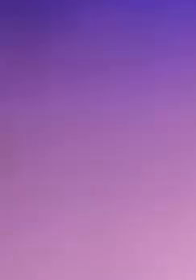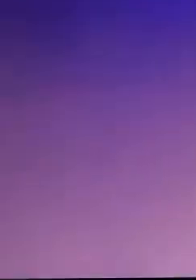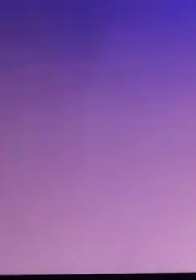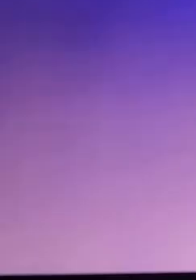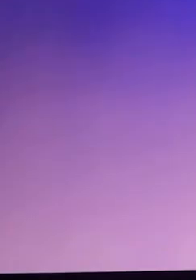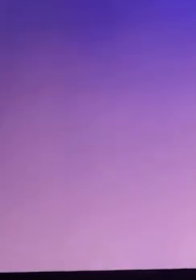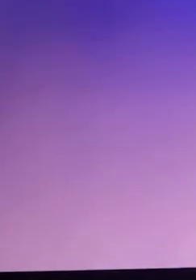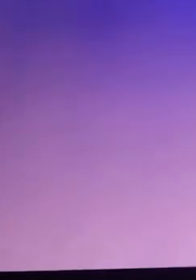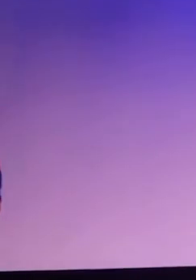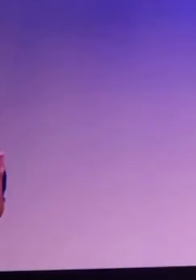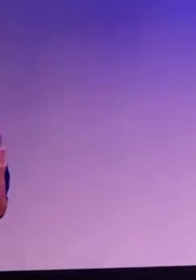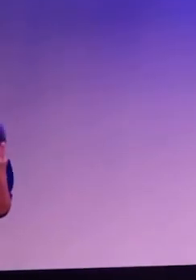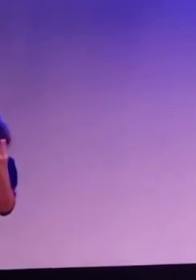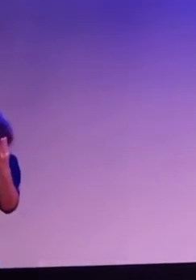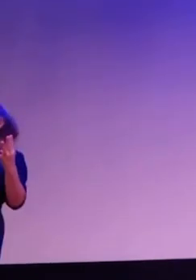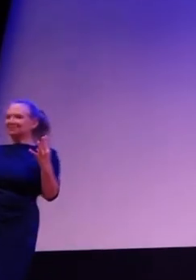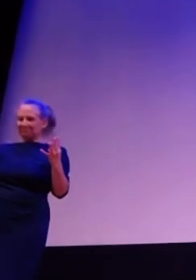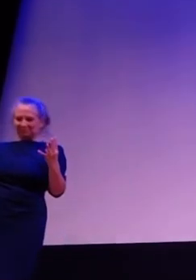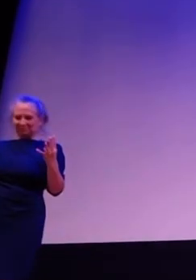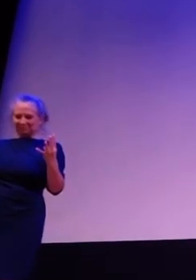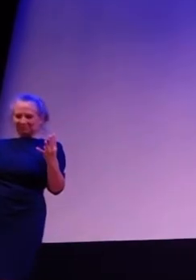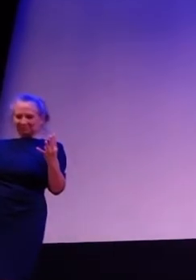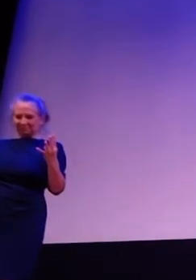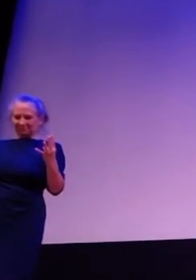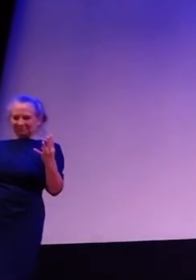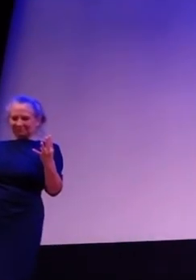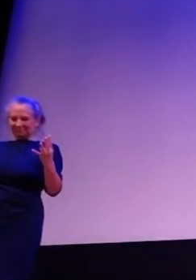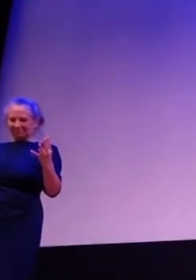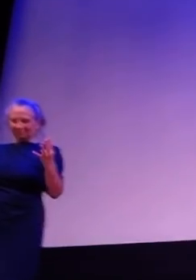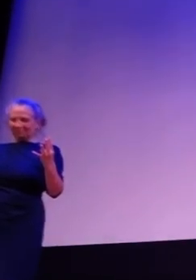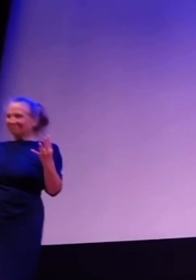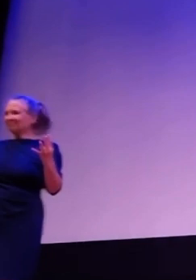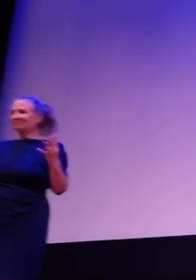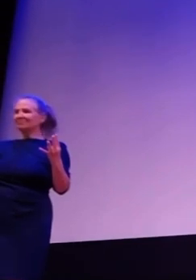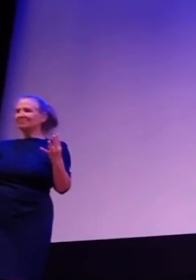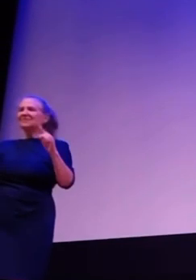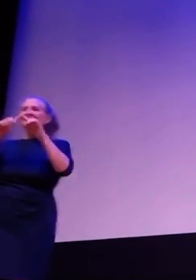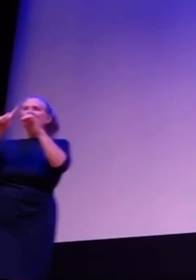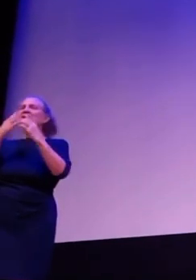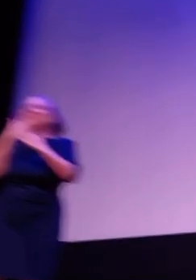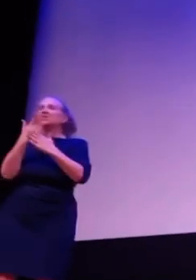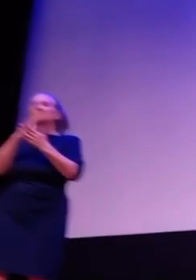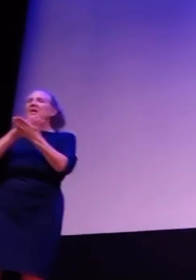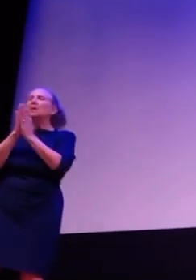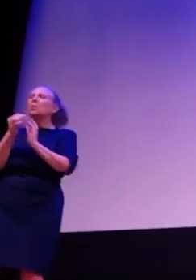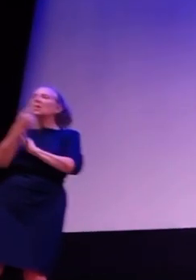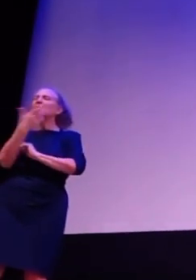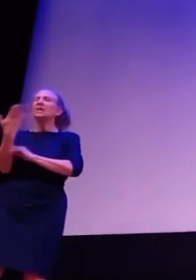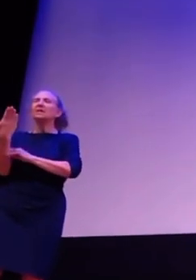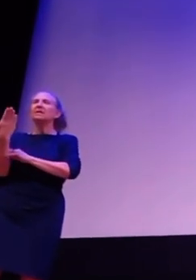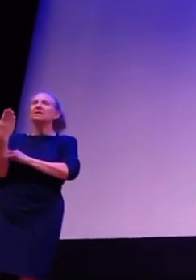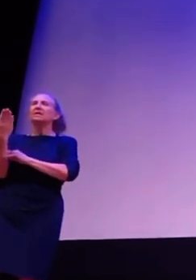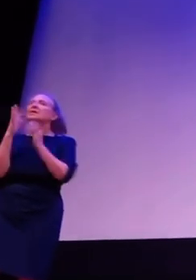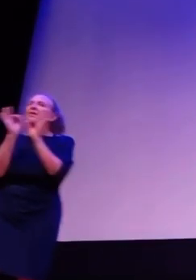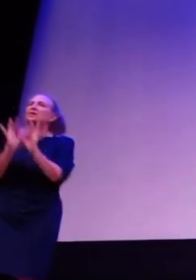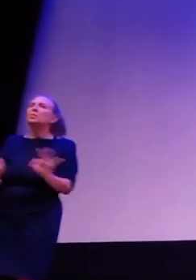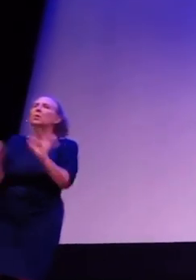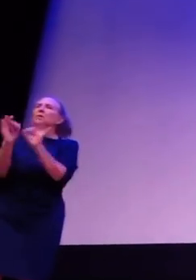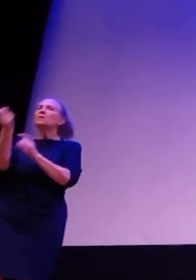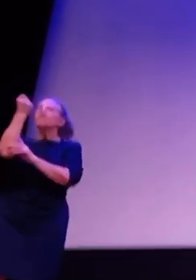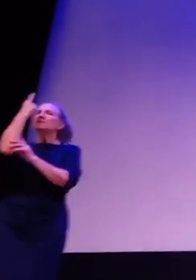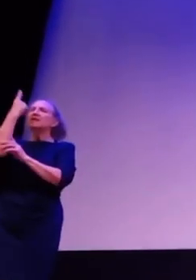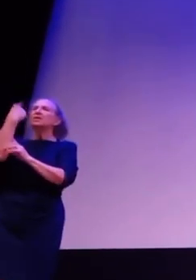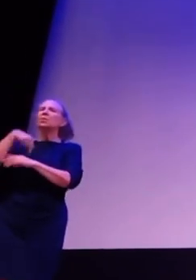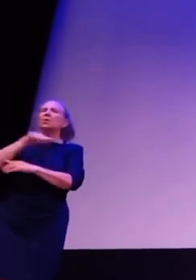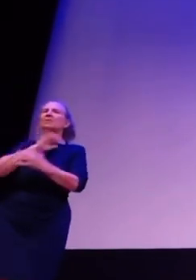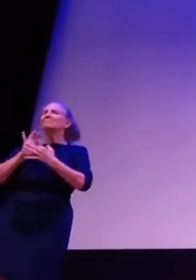so I don't know, it just seems really important to make sure we understand how connected we